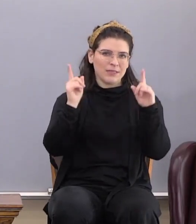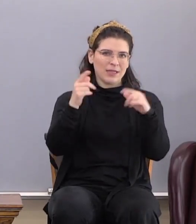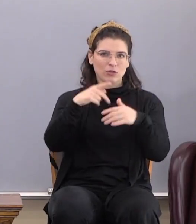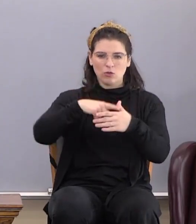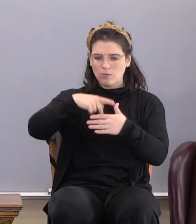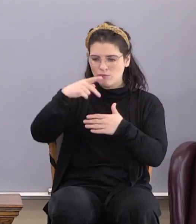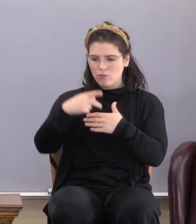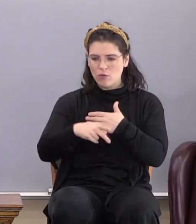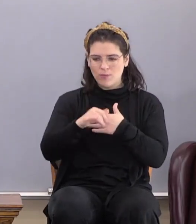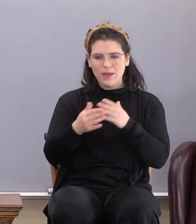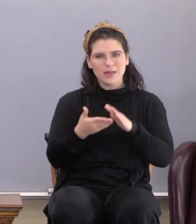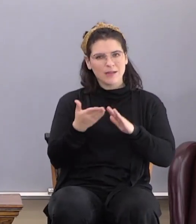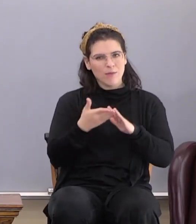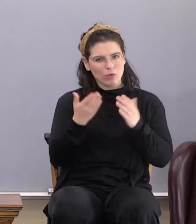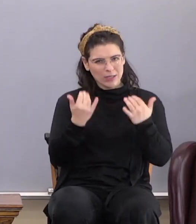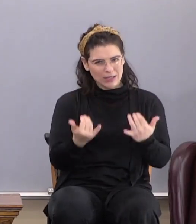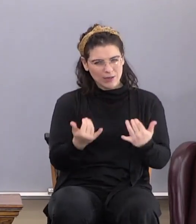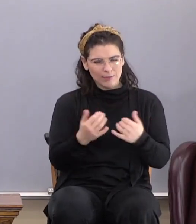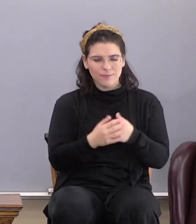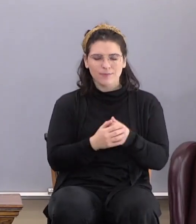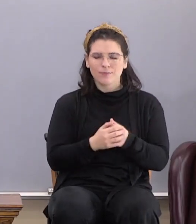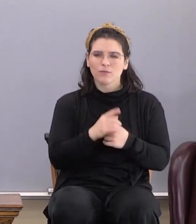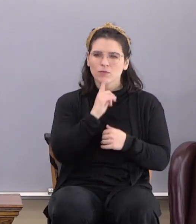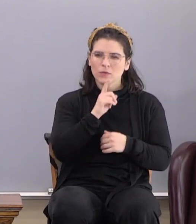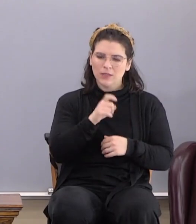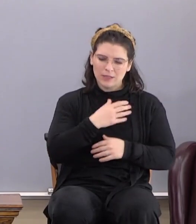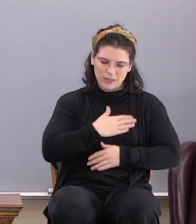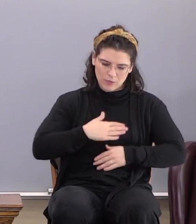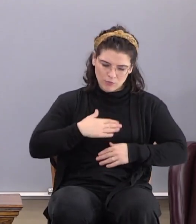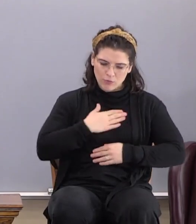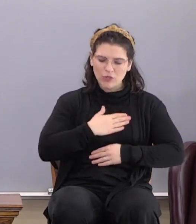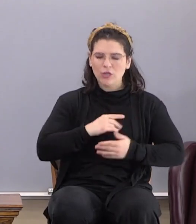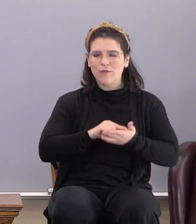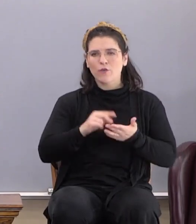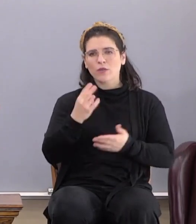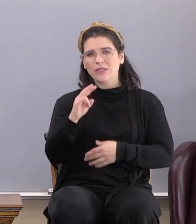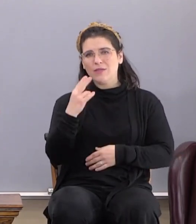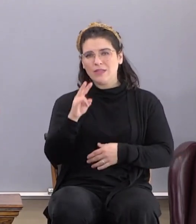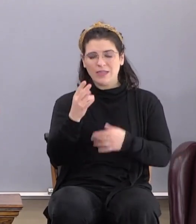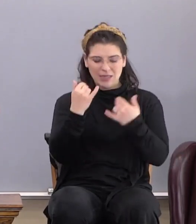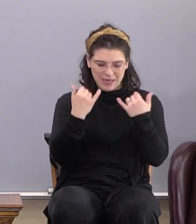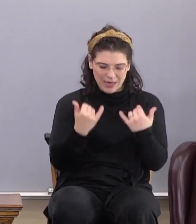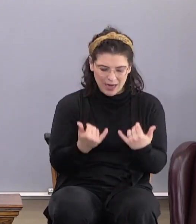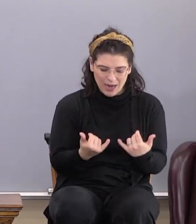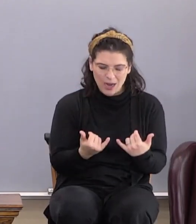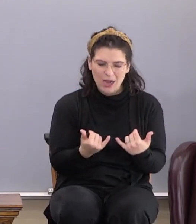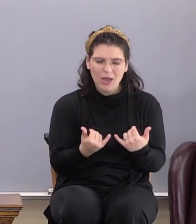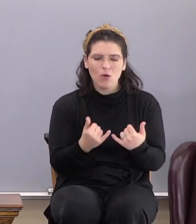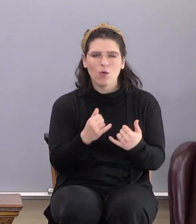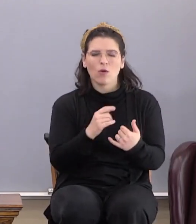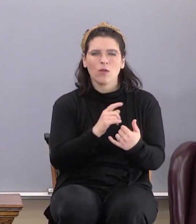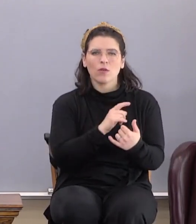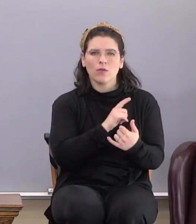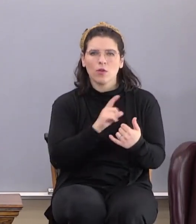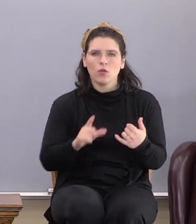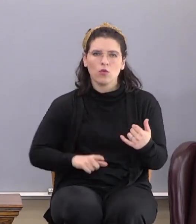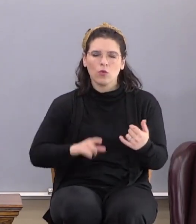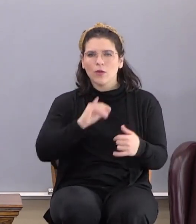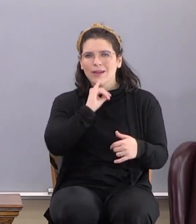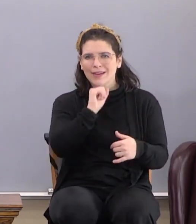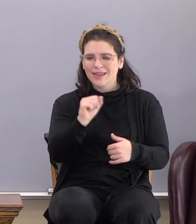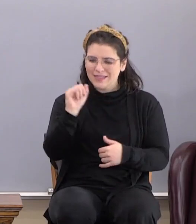that is operating, okay? So let's appreciate verse 17. Now the Lord